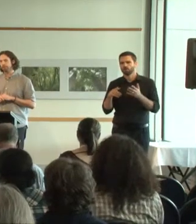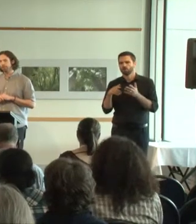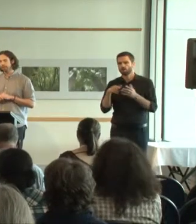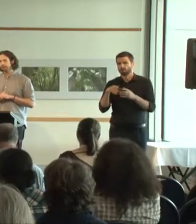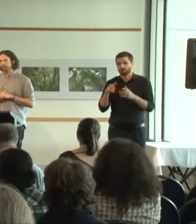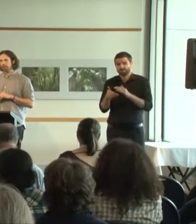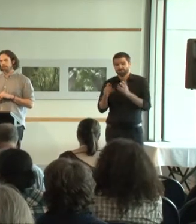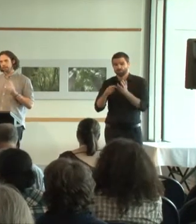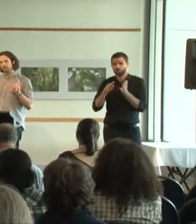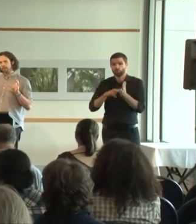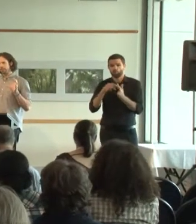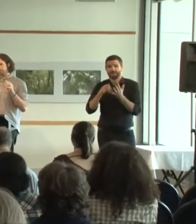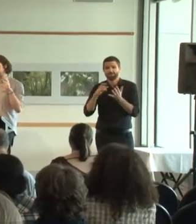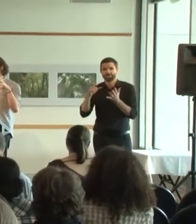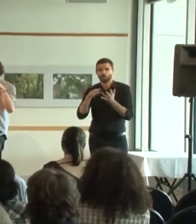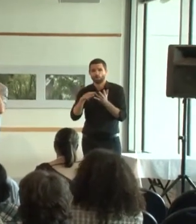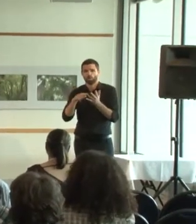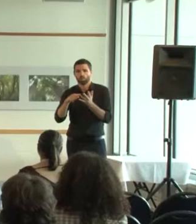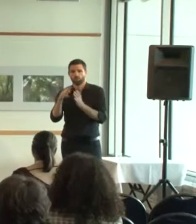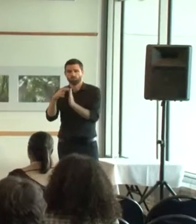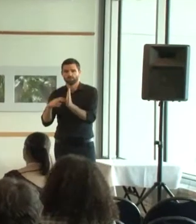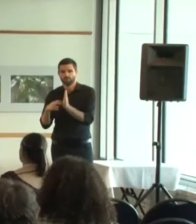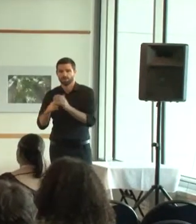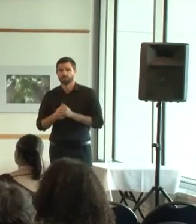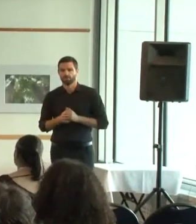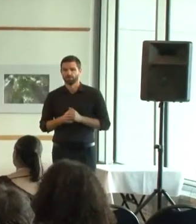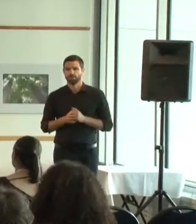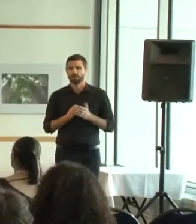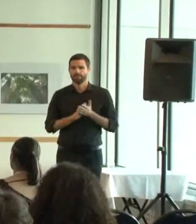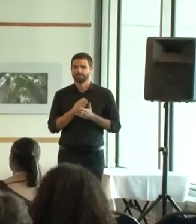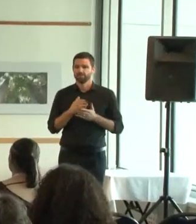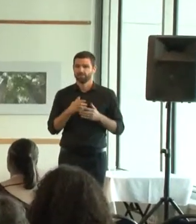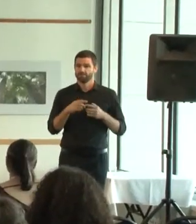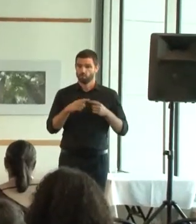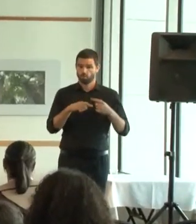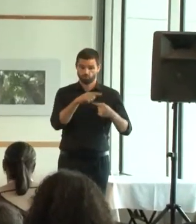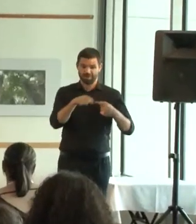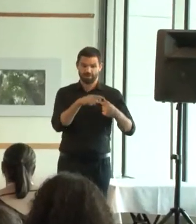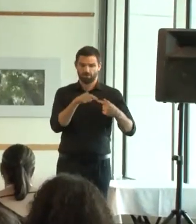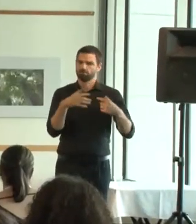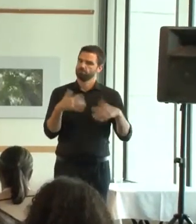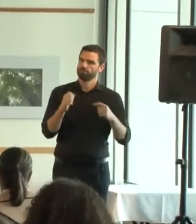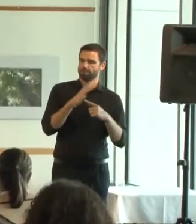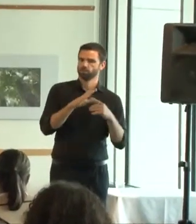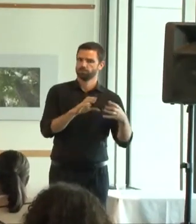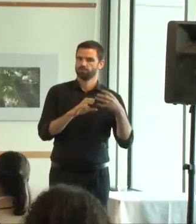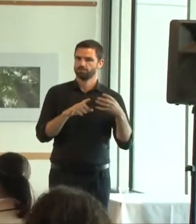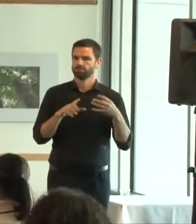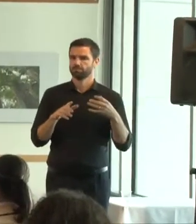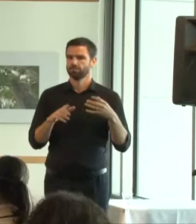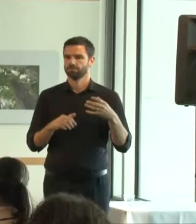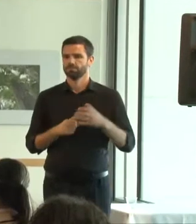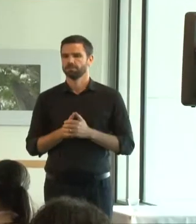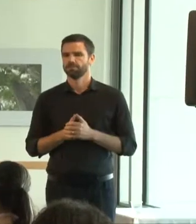Register. So in terms of film reels, it's quite a big deal, you know. So as it